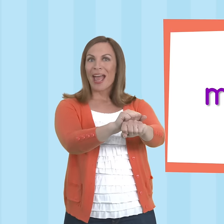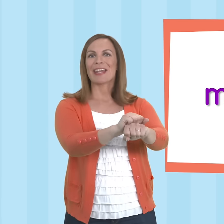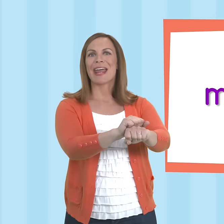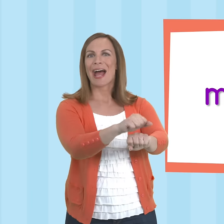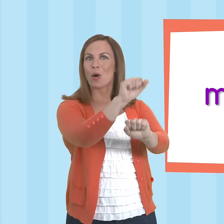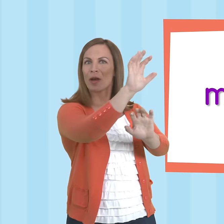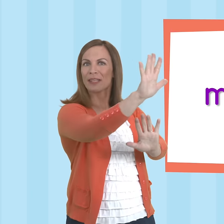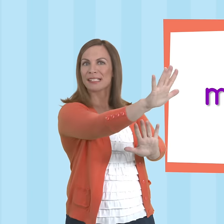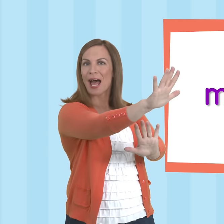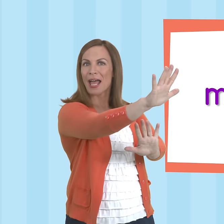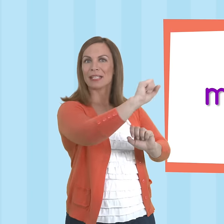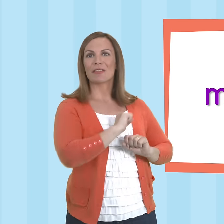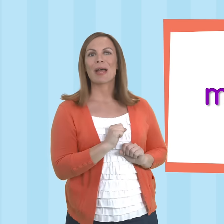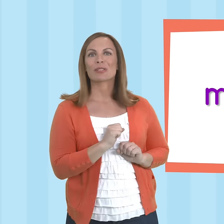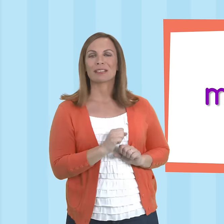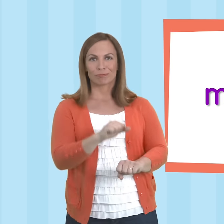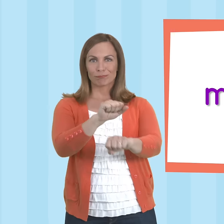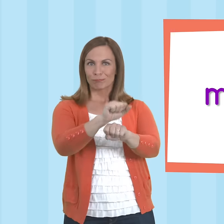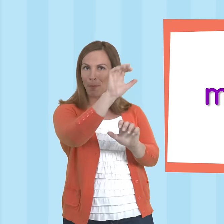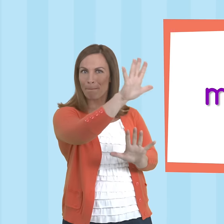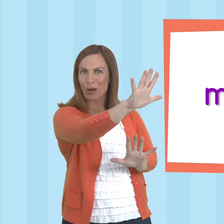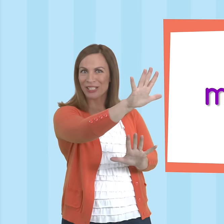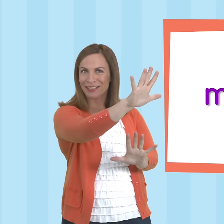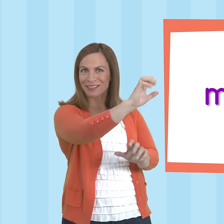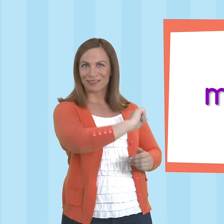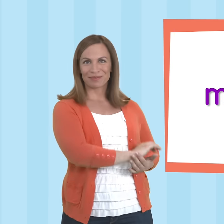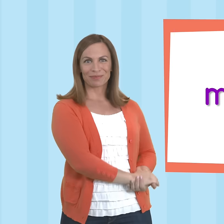and now the side of the mountain. Mountain.